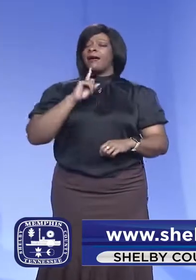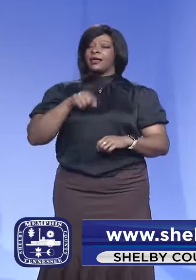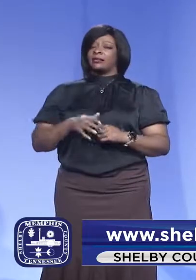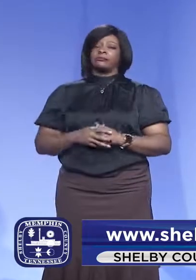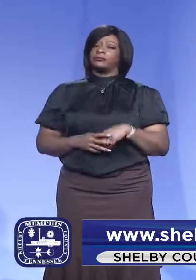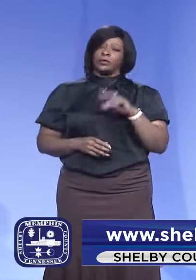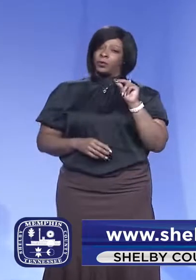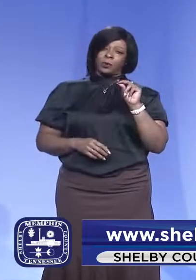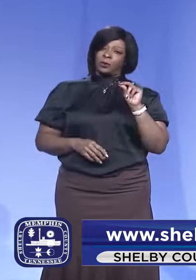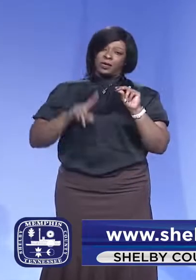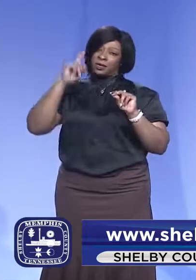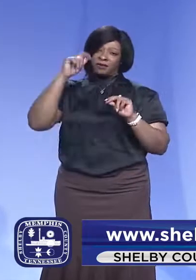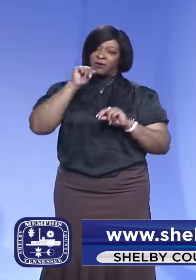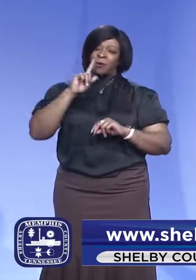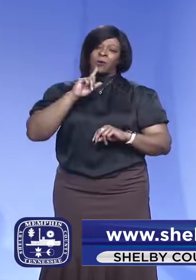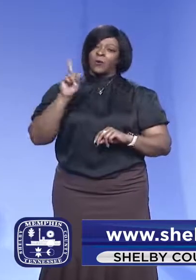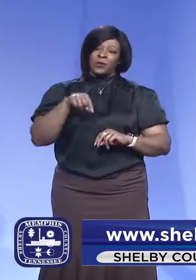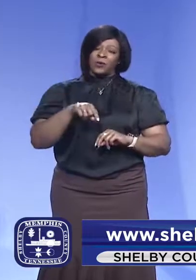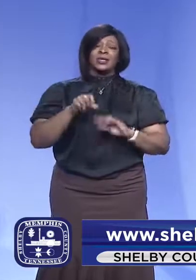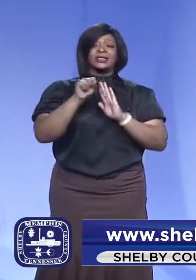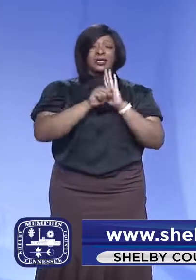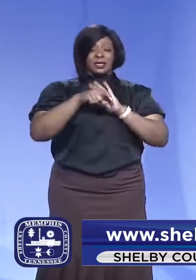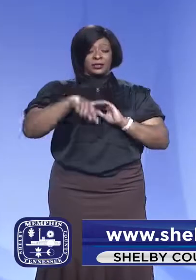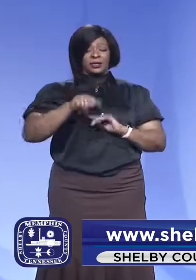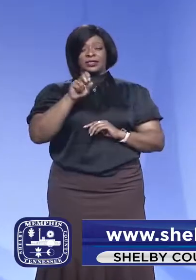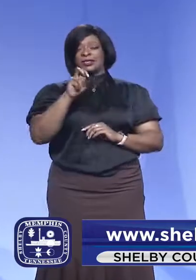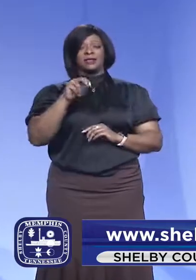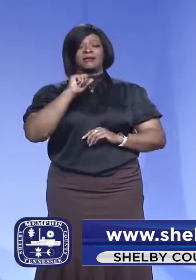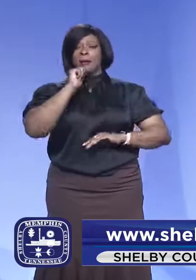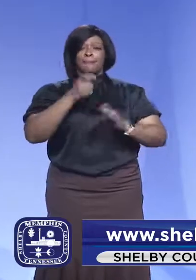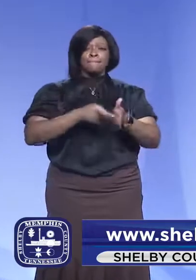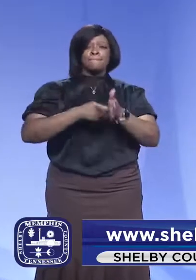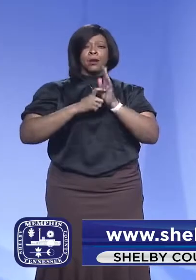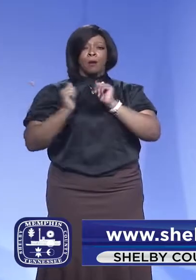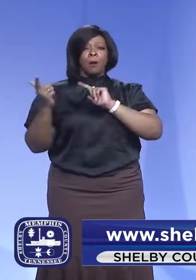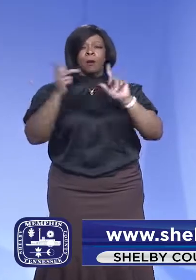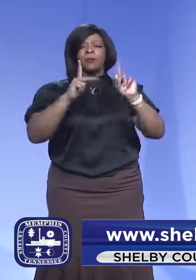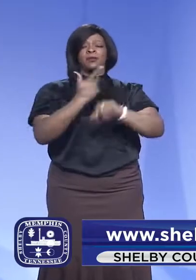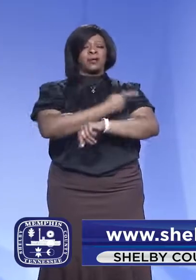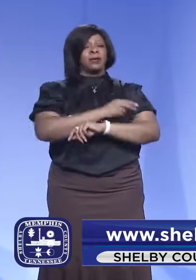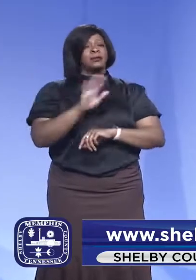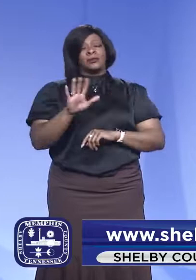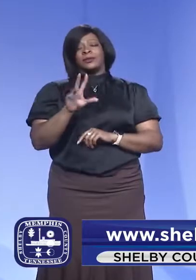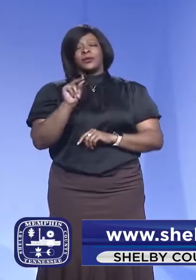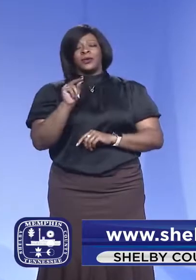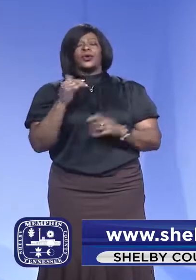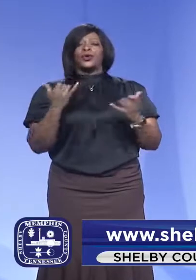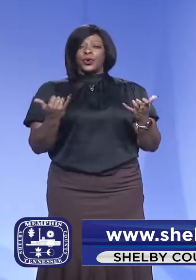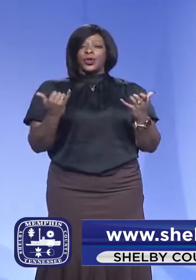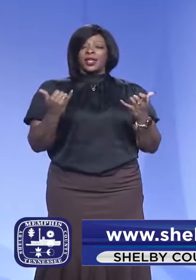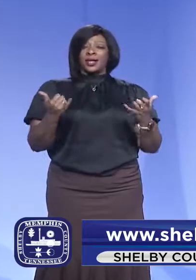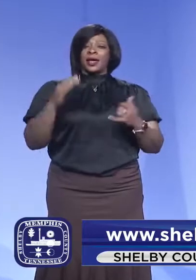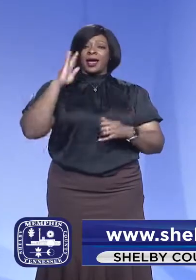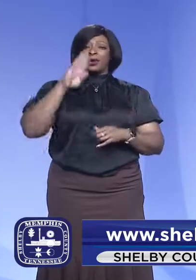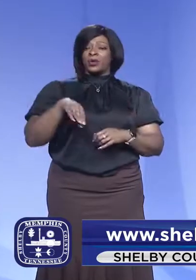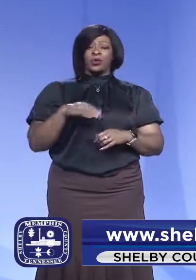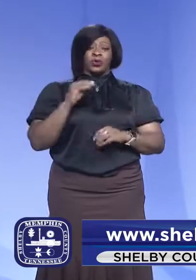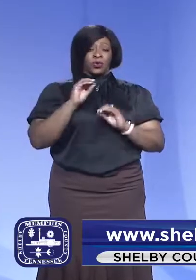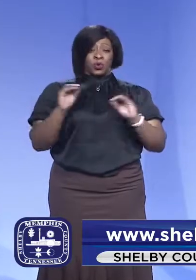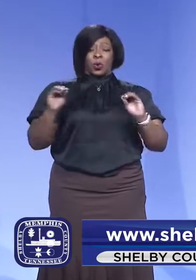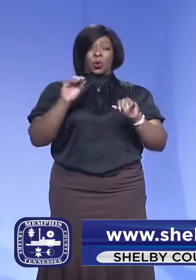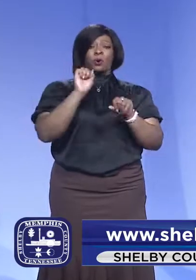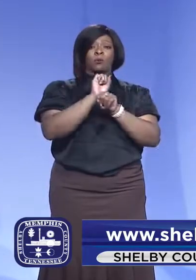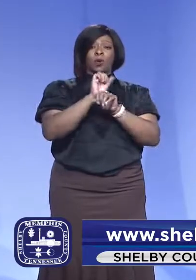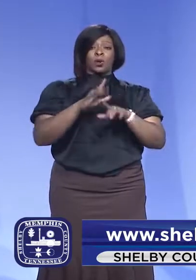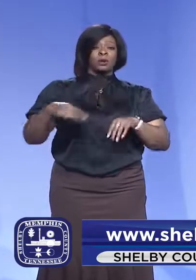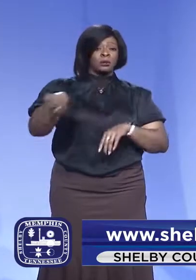is no. Particularly in the state of Tennessee, it's not a mandatory vaccine. And at the current time, I know of no employers